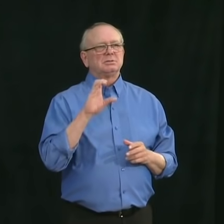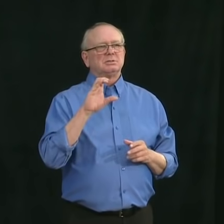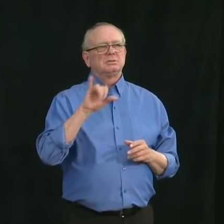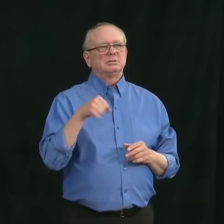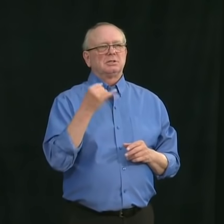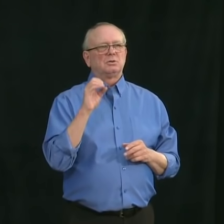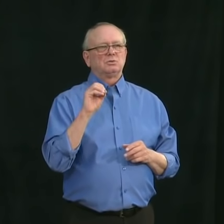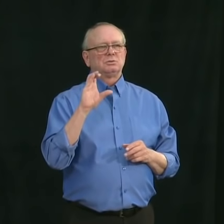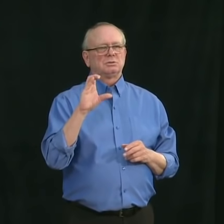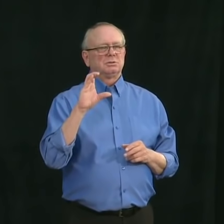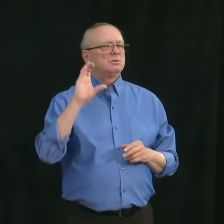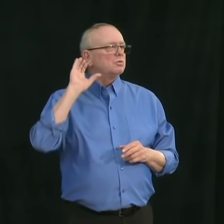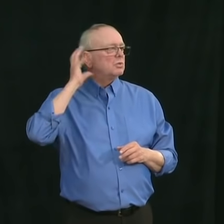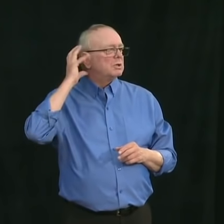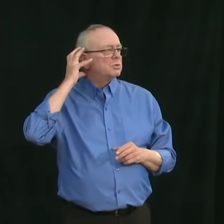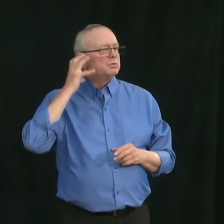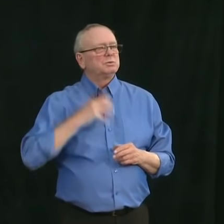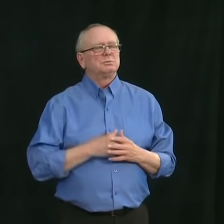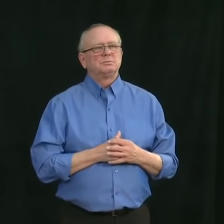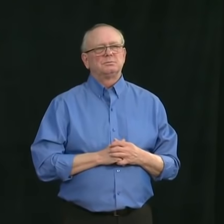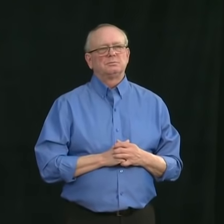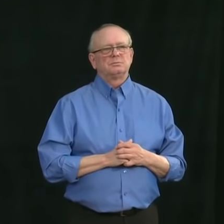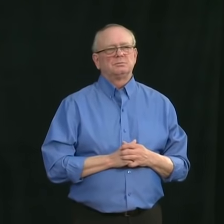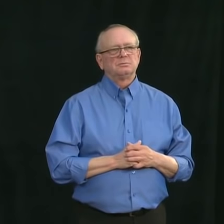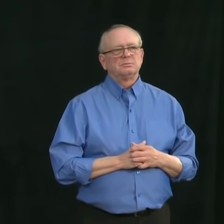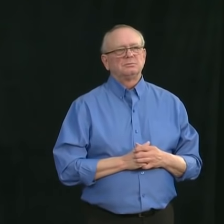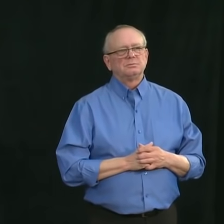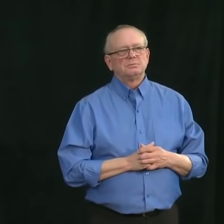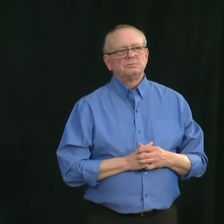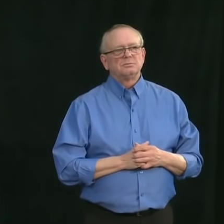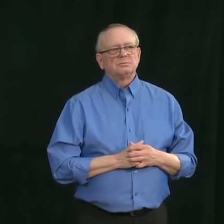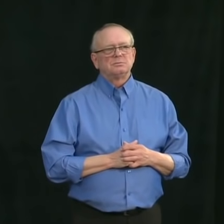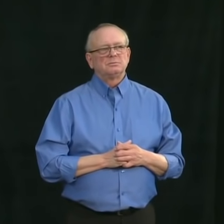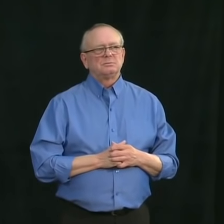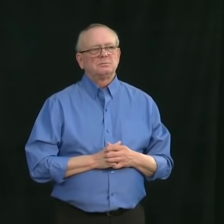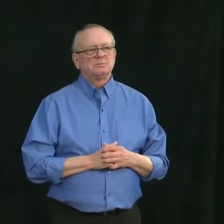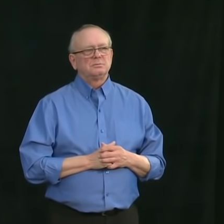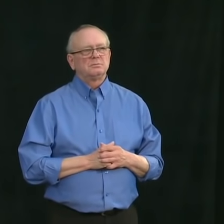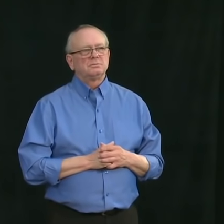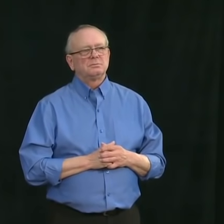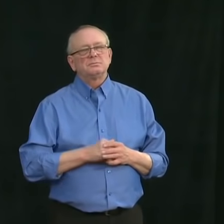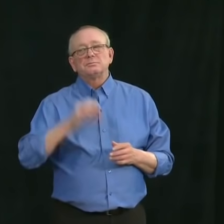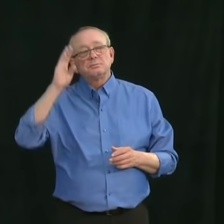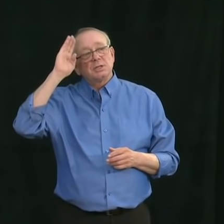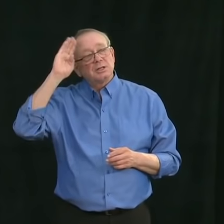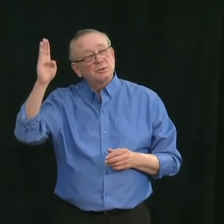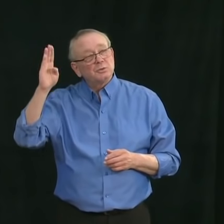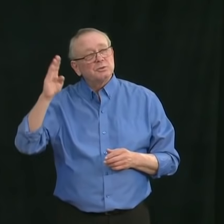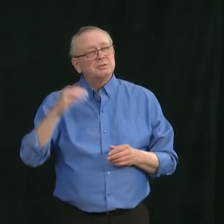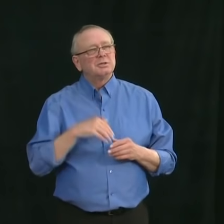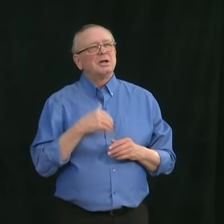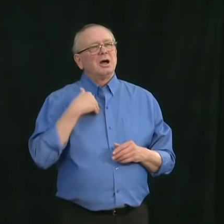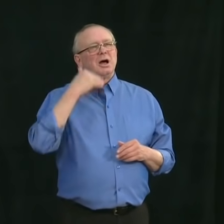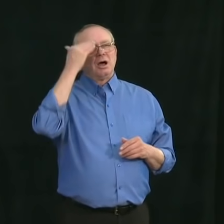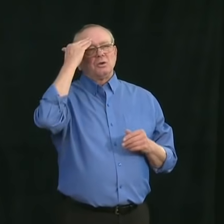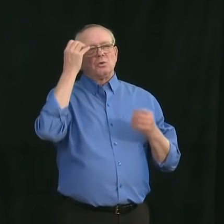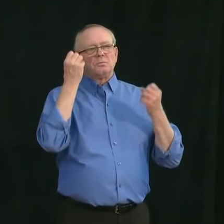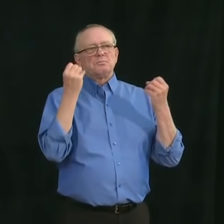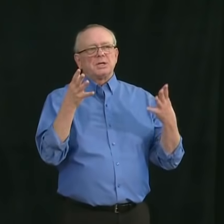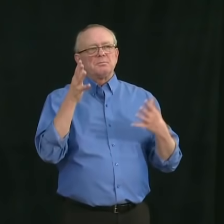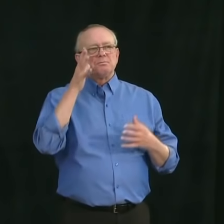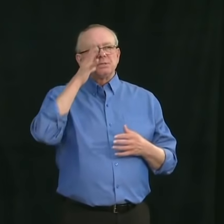Pat. Hi, Dr. Hinshaw. I know that a lot of parents are kind of wondering and concerned in regards